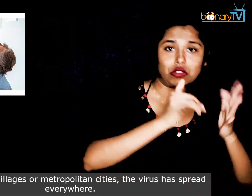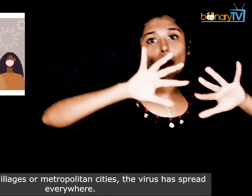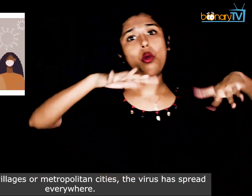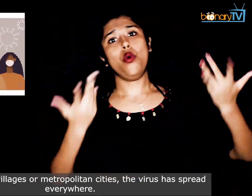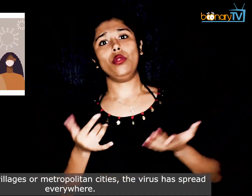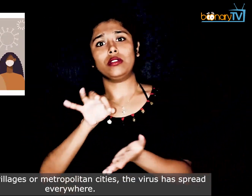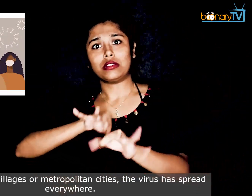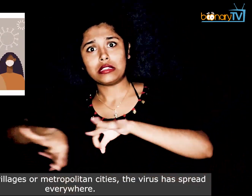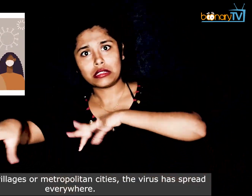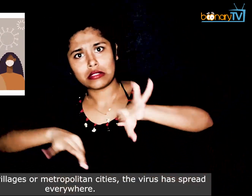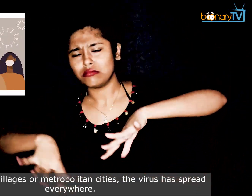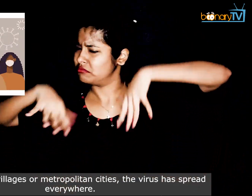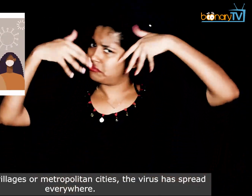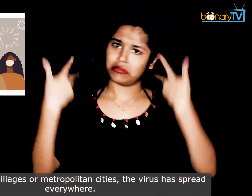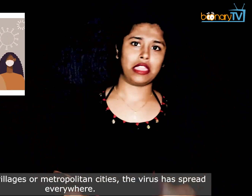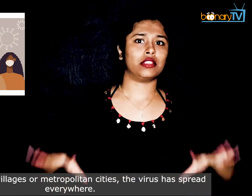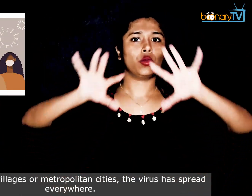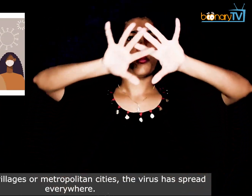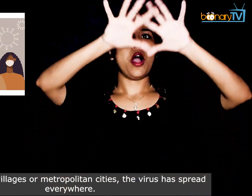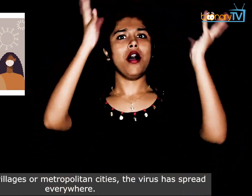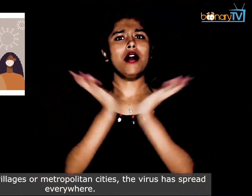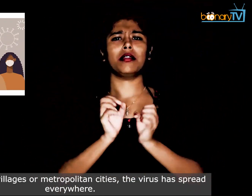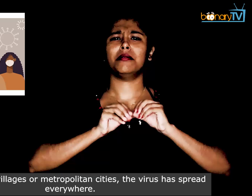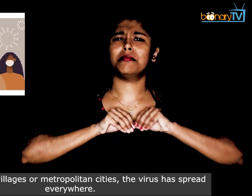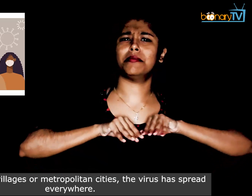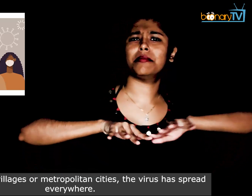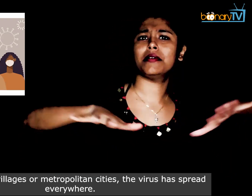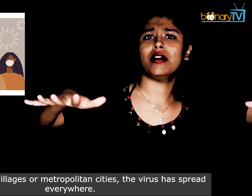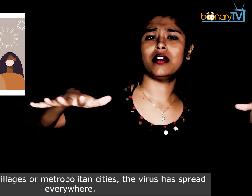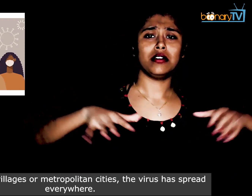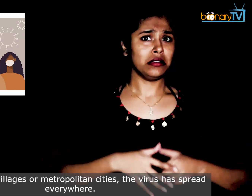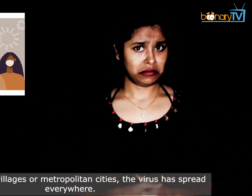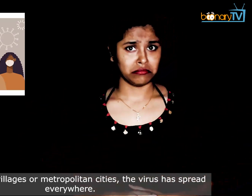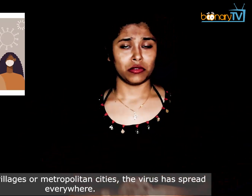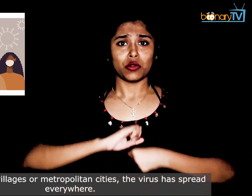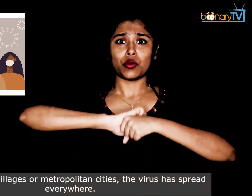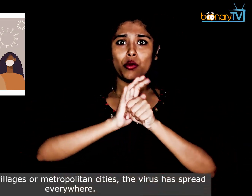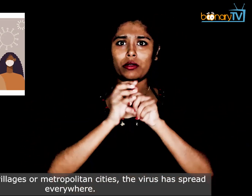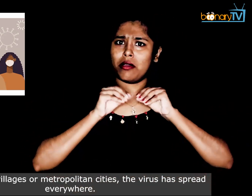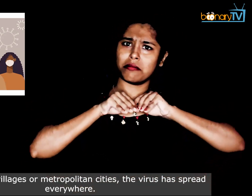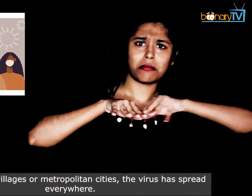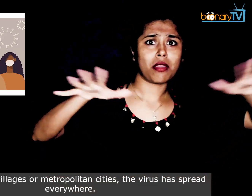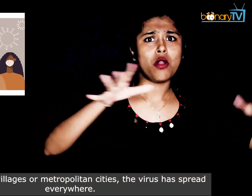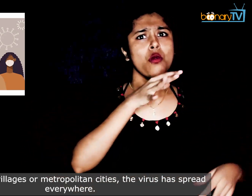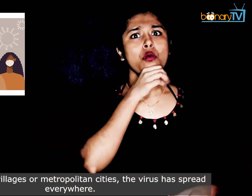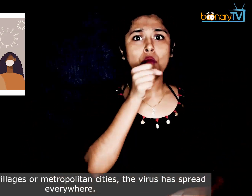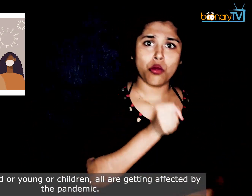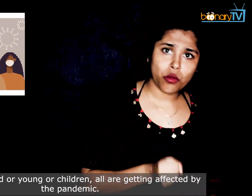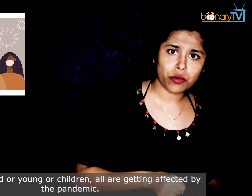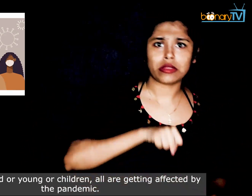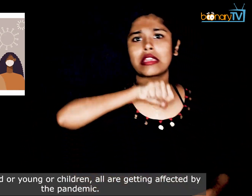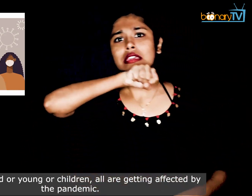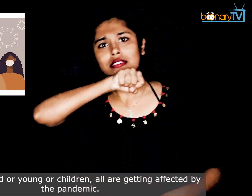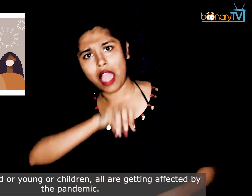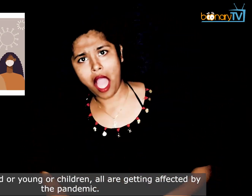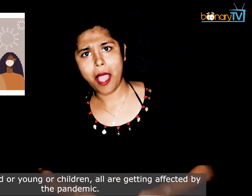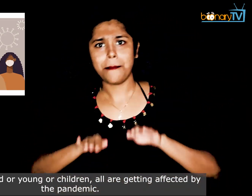Be it any rural villages or metropolitan cities, the virus has spread everywhere. Nowadays, old or